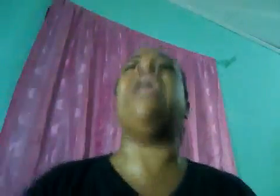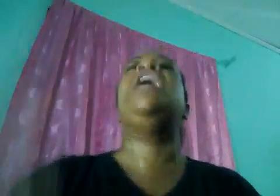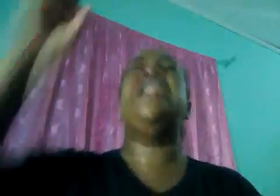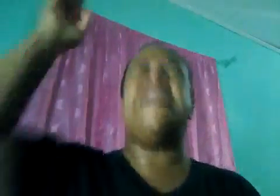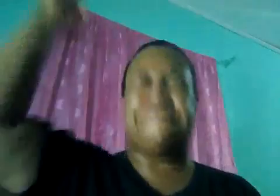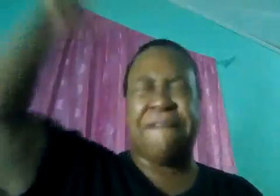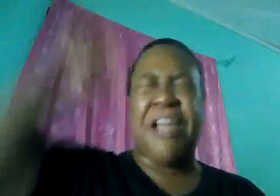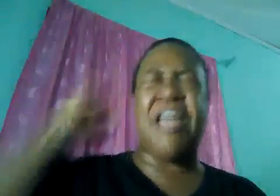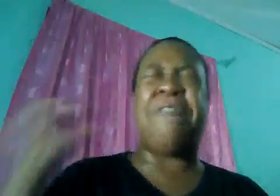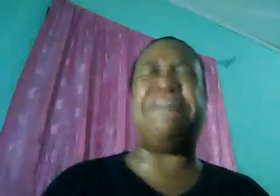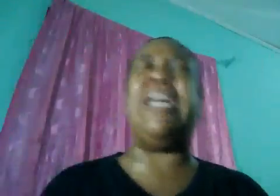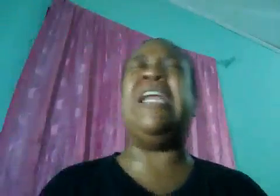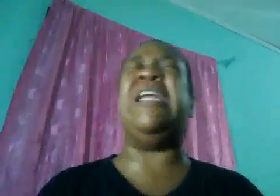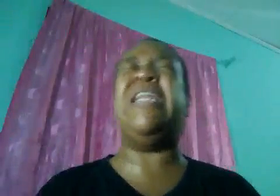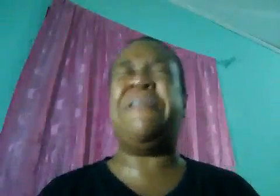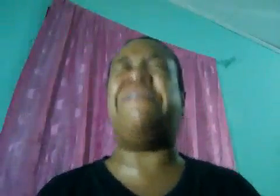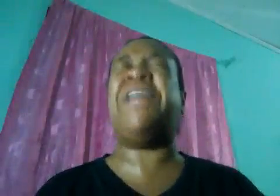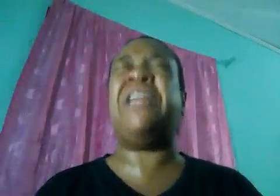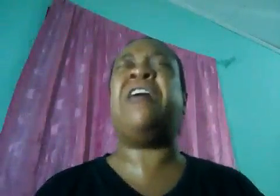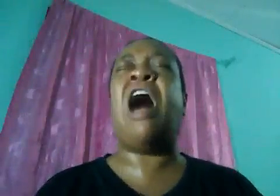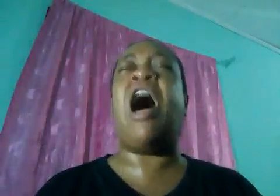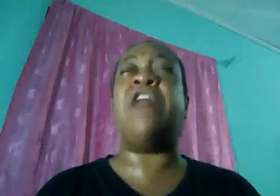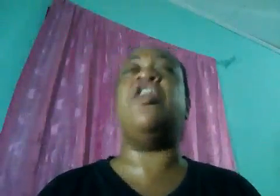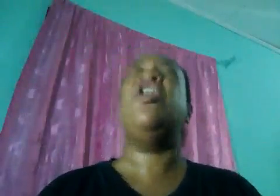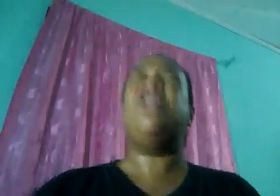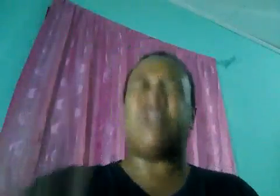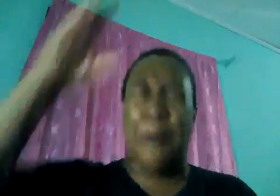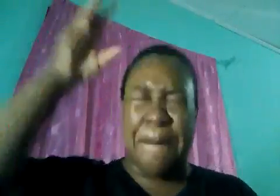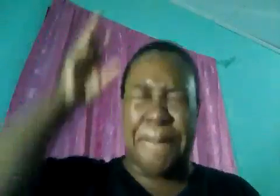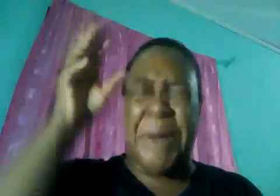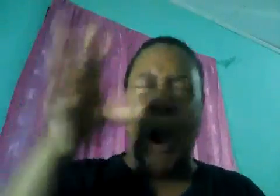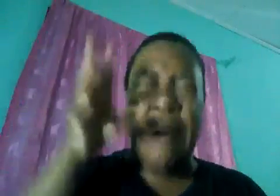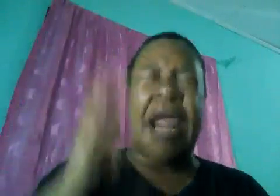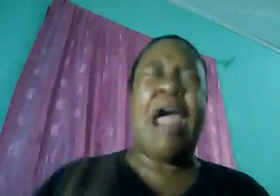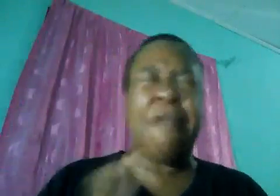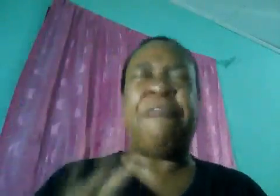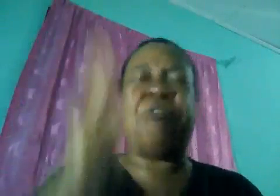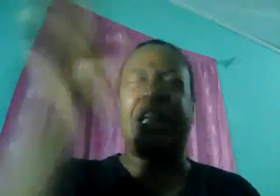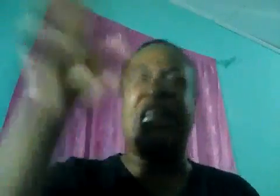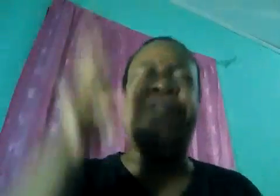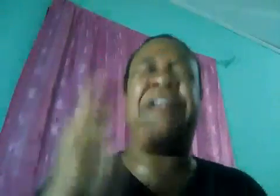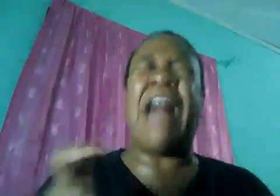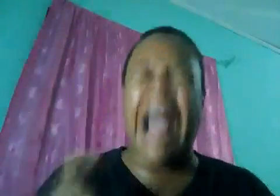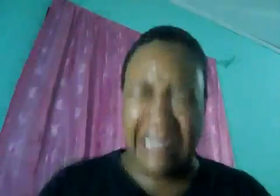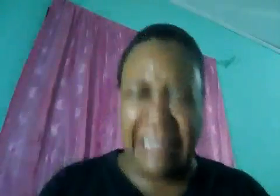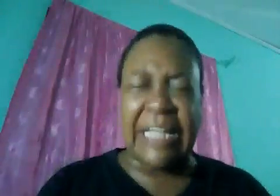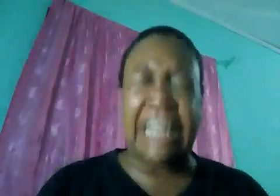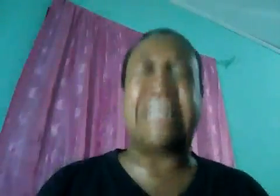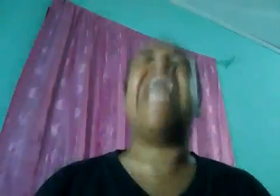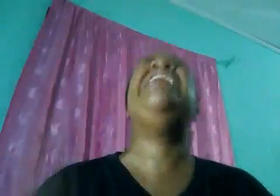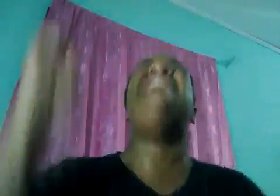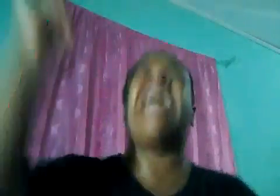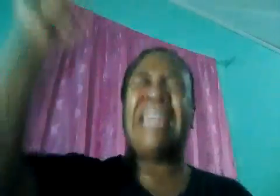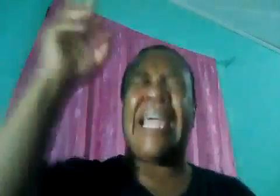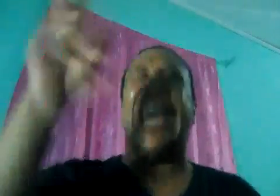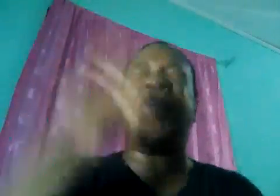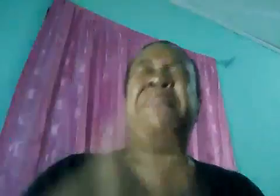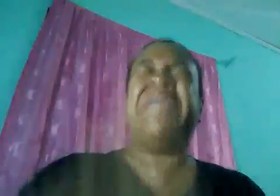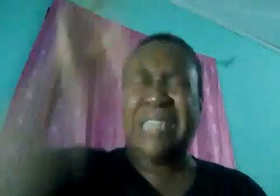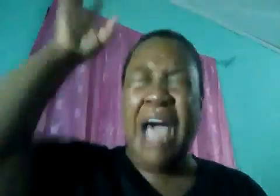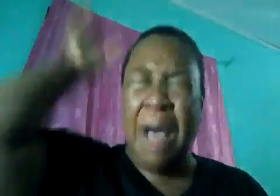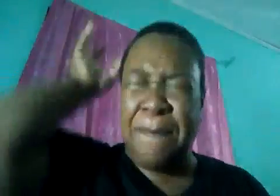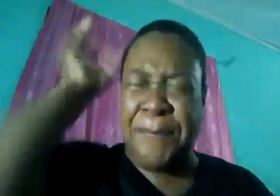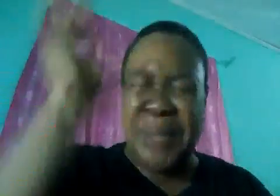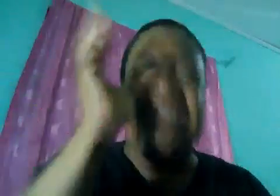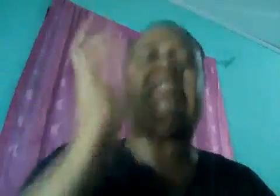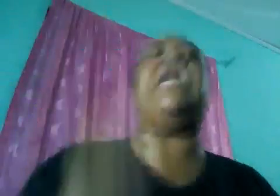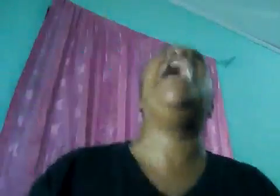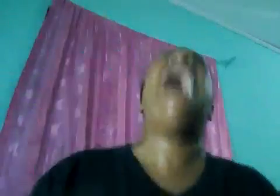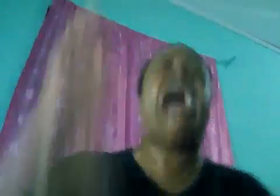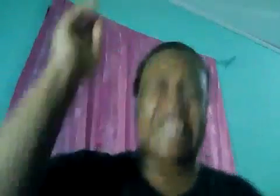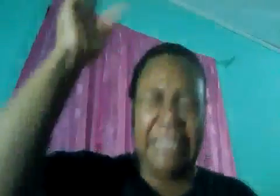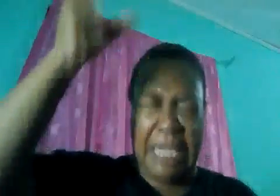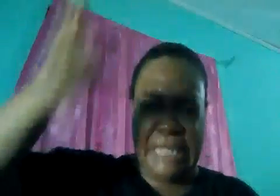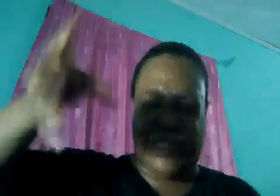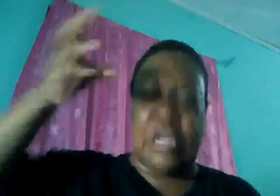fire of the living God to burn every evil altars that the enemies have built against God's